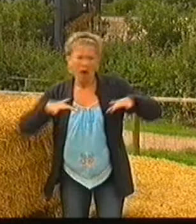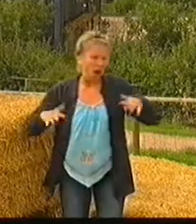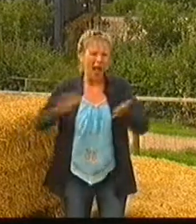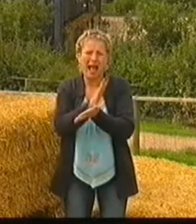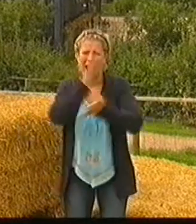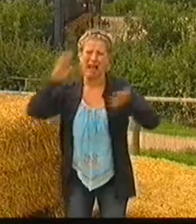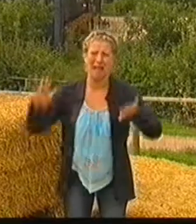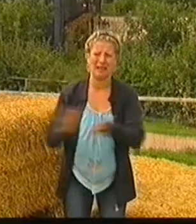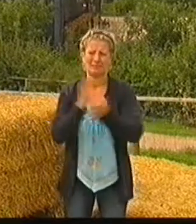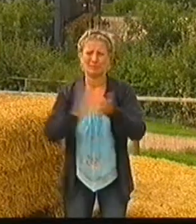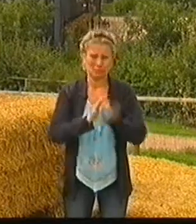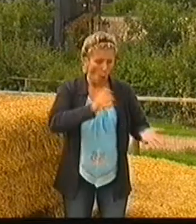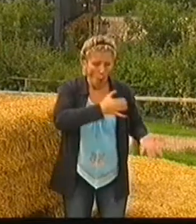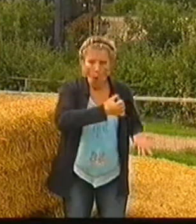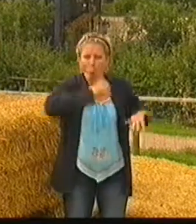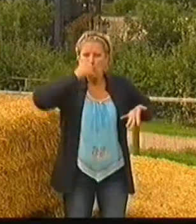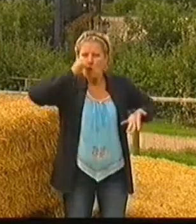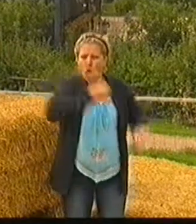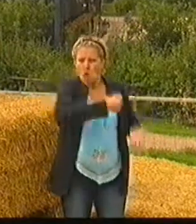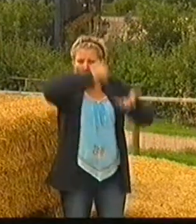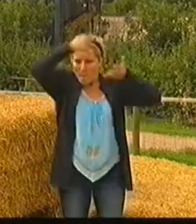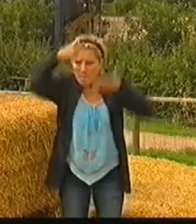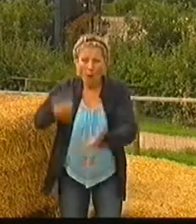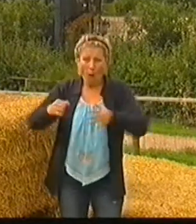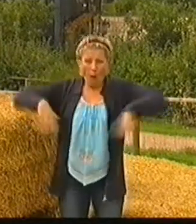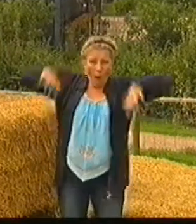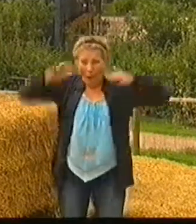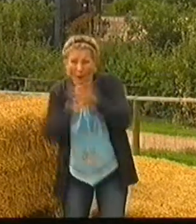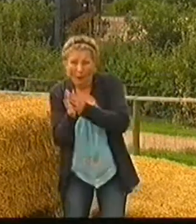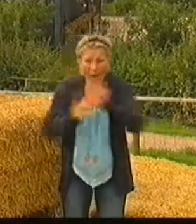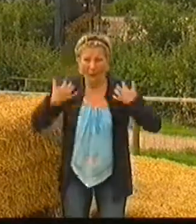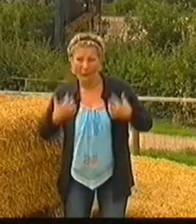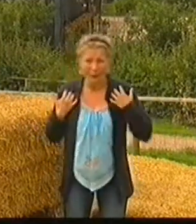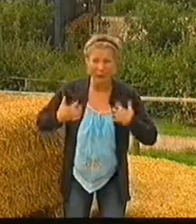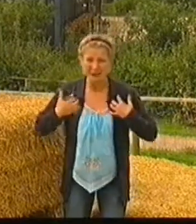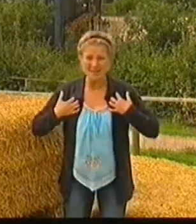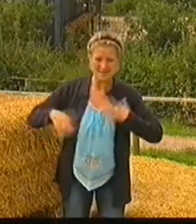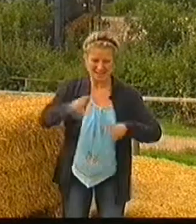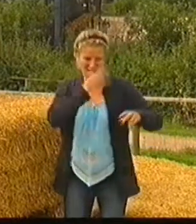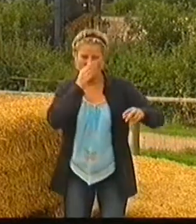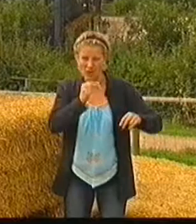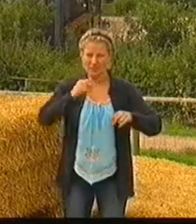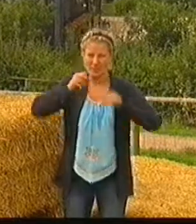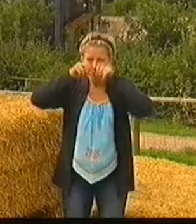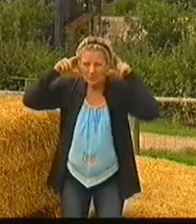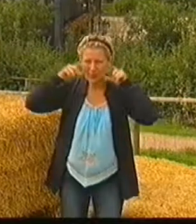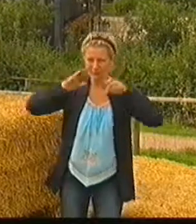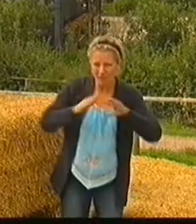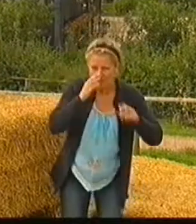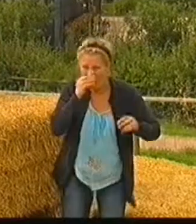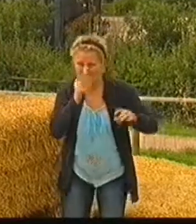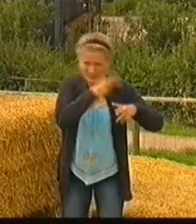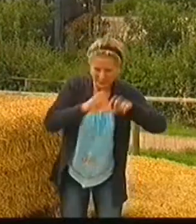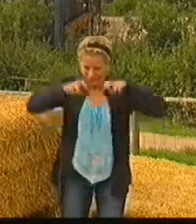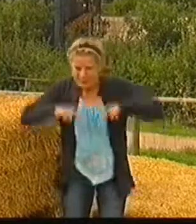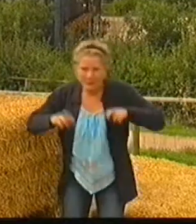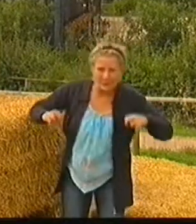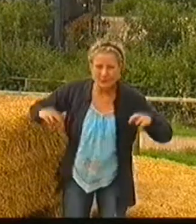us." Amid shouts of joy, the great jars of cider were placed upon the table, and Mr. Fox and